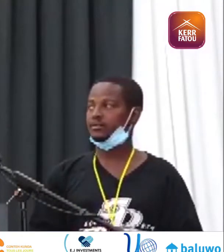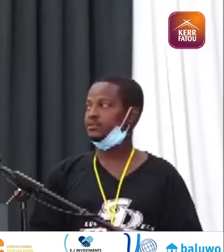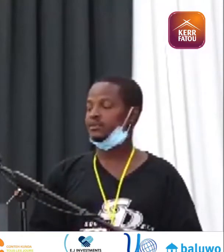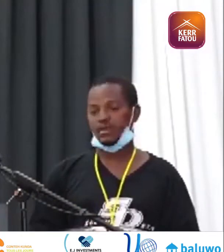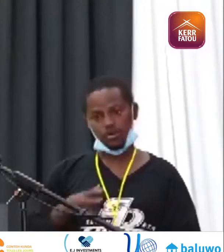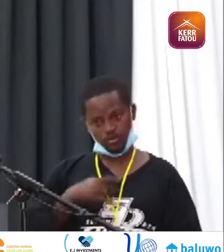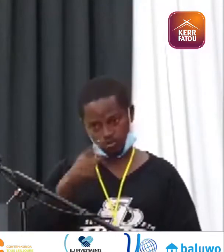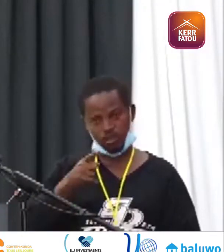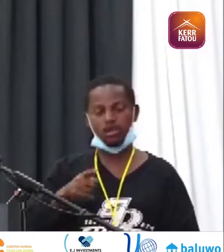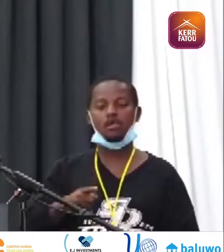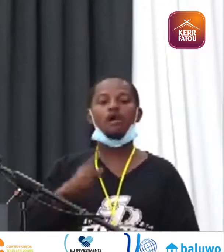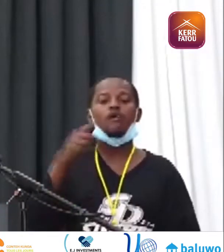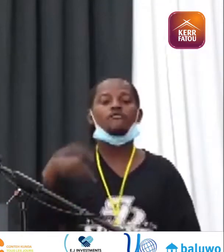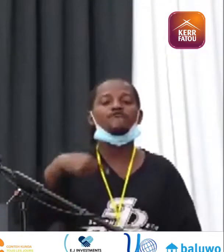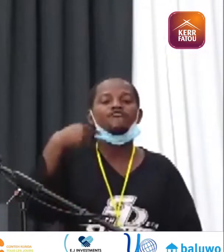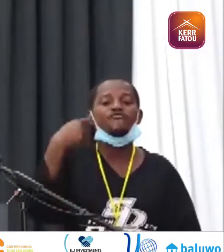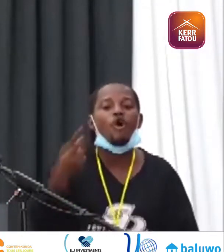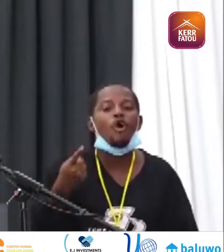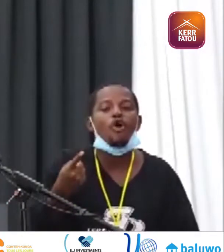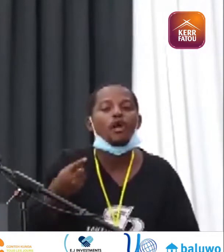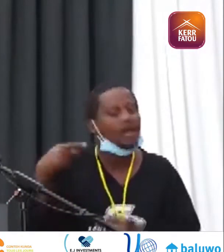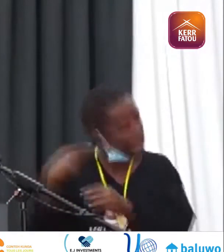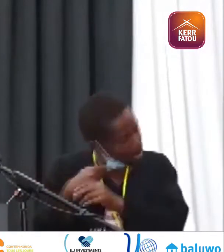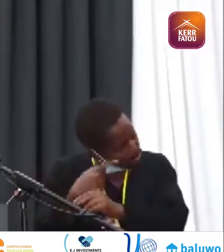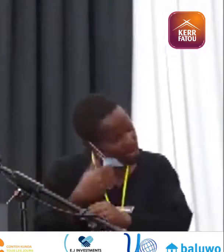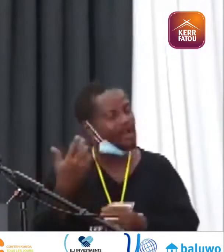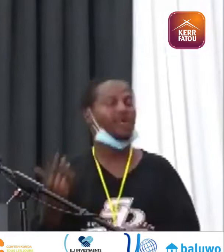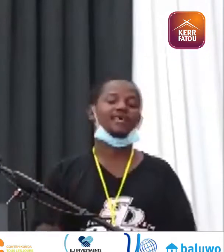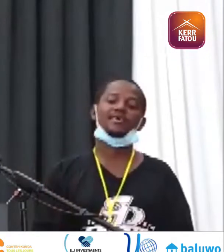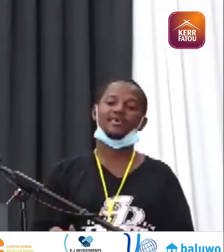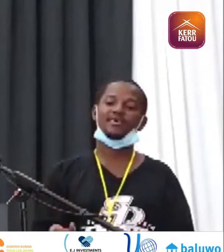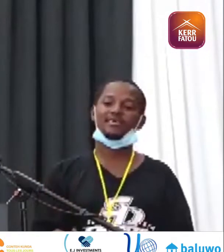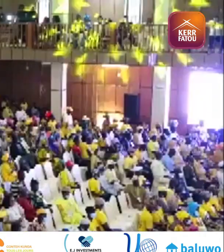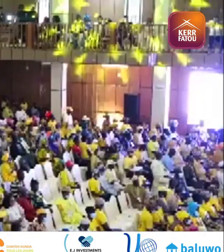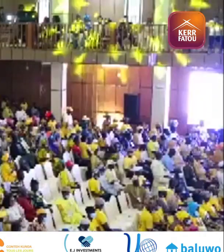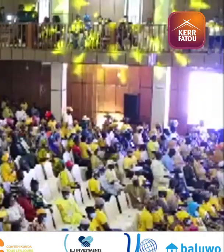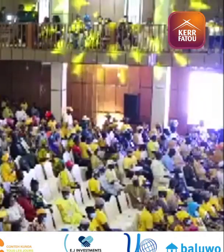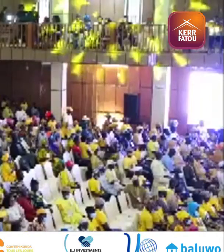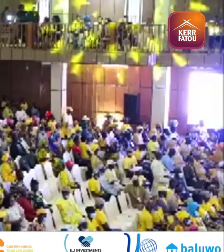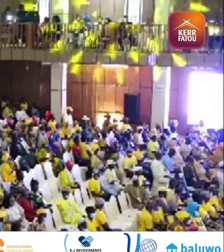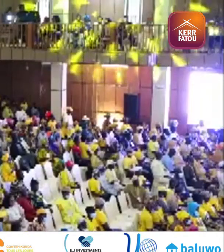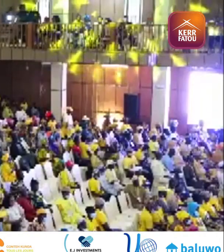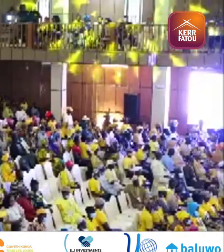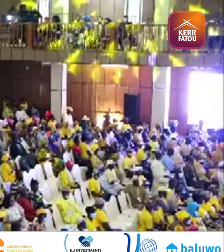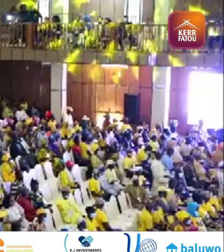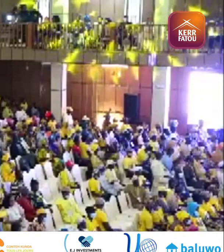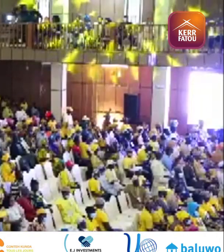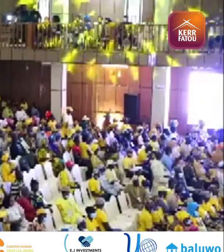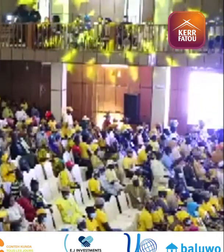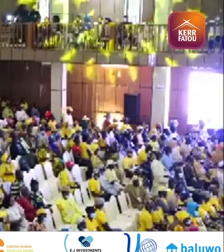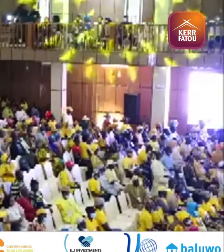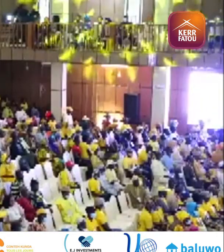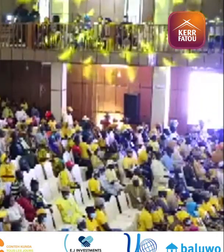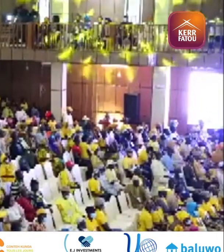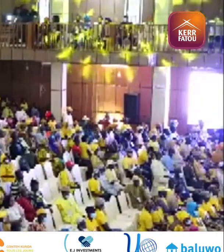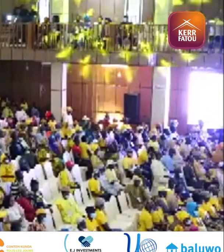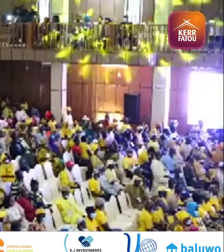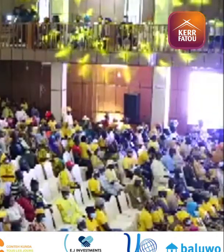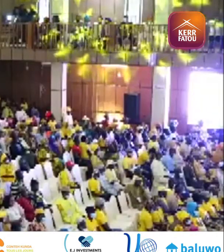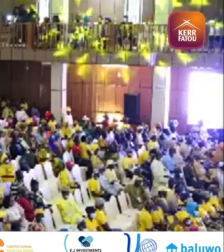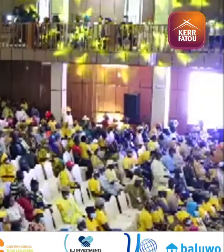I want you to repeat that. UDP for the Gambia. UDP for the Gambia.